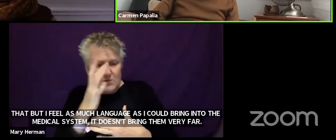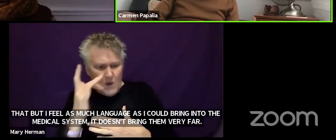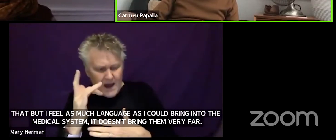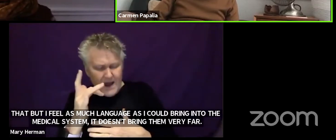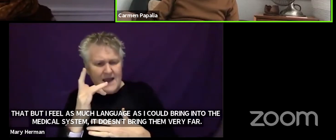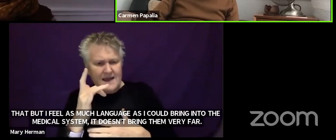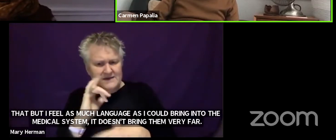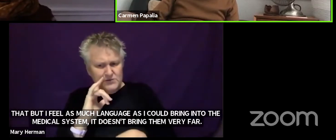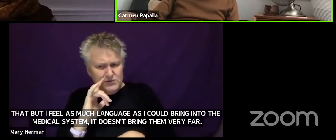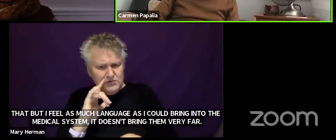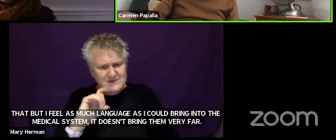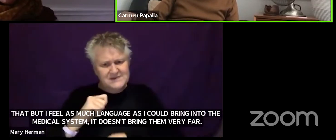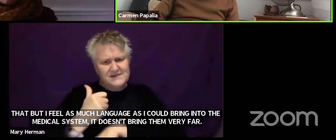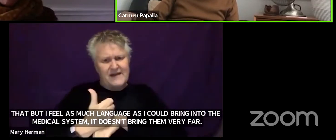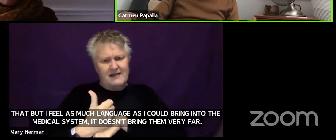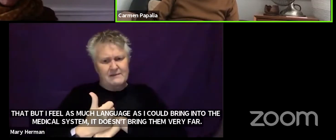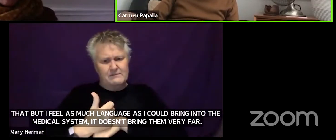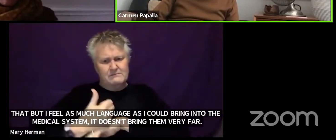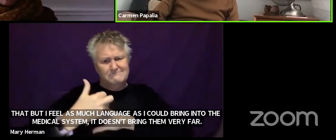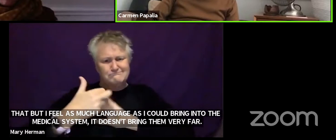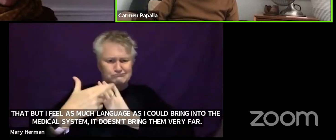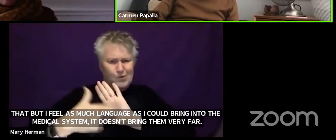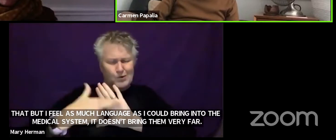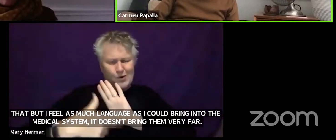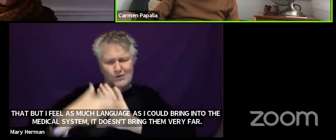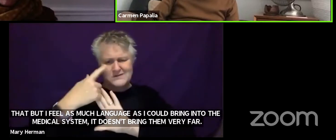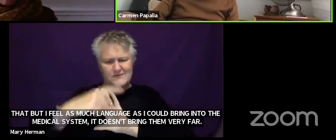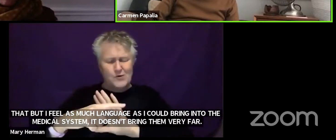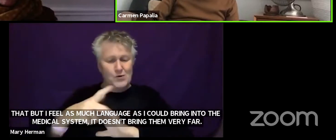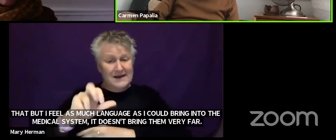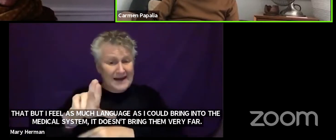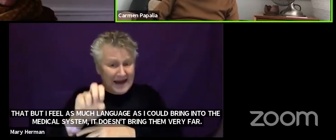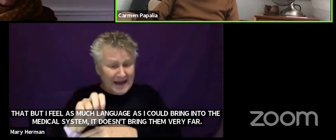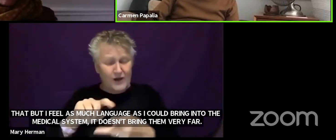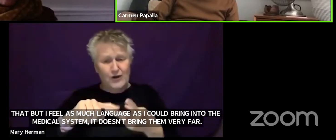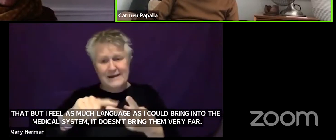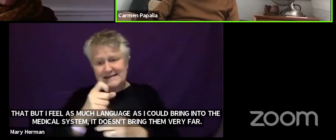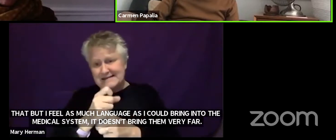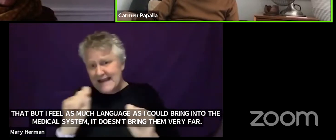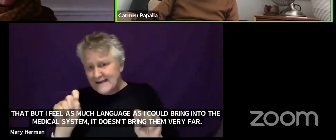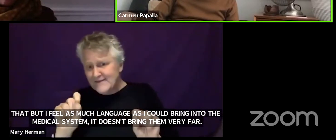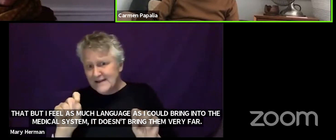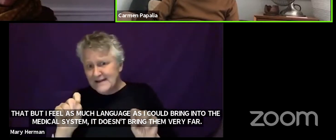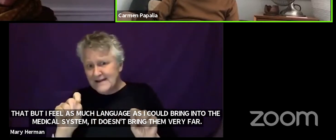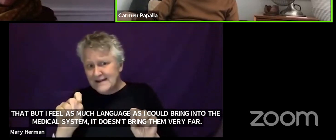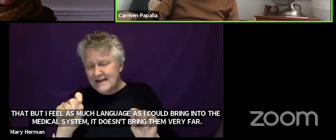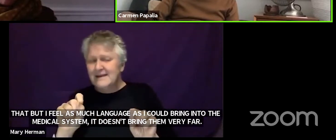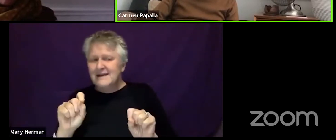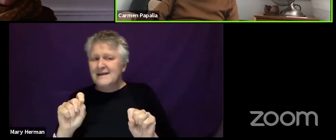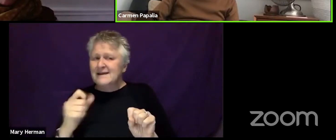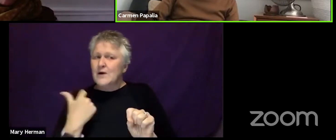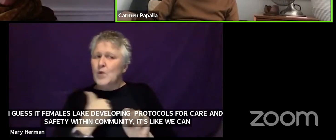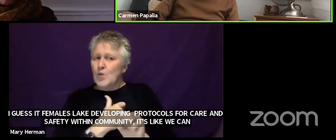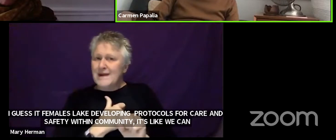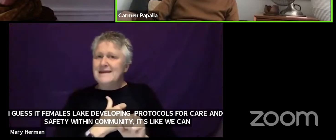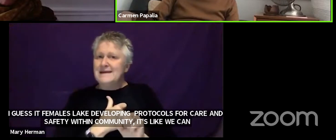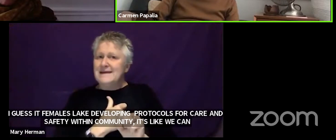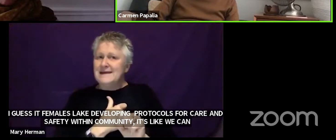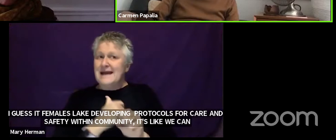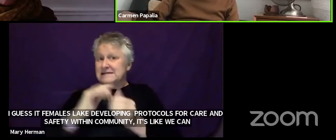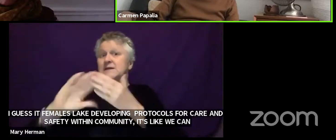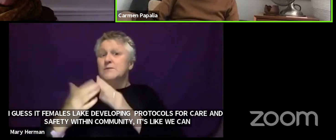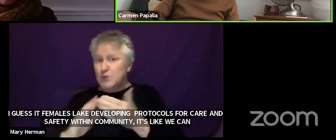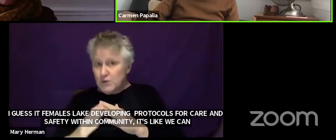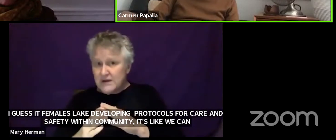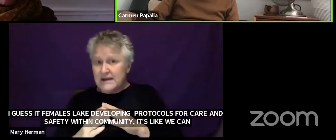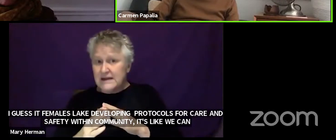and safety within community is just like we can self-determine as a community of